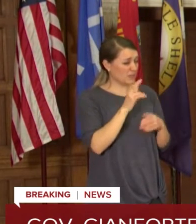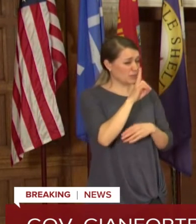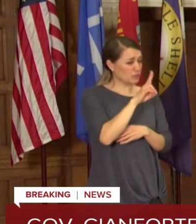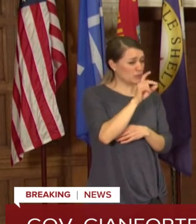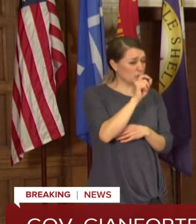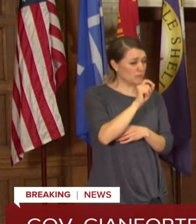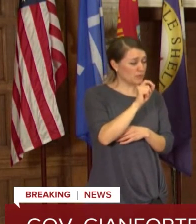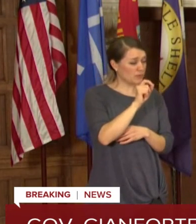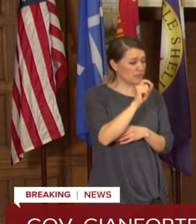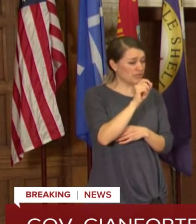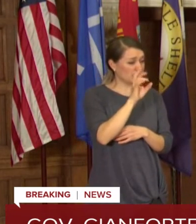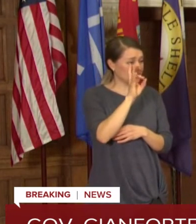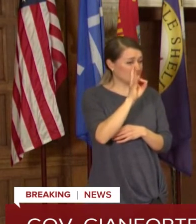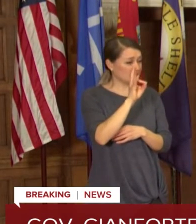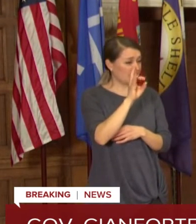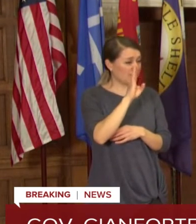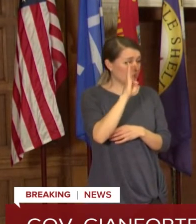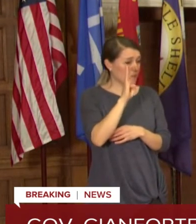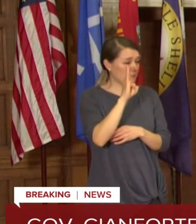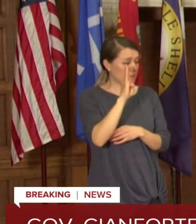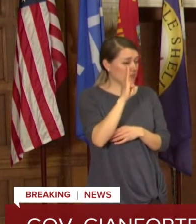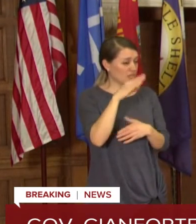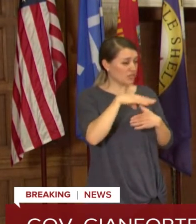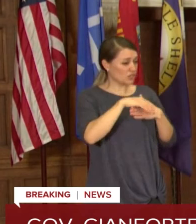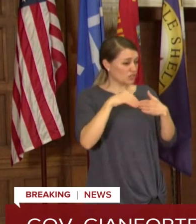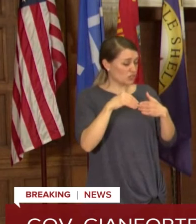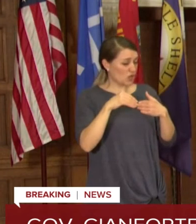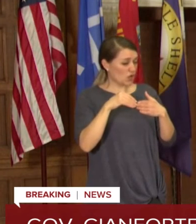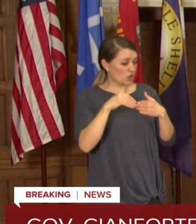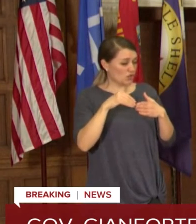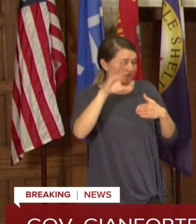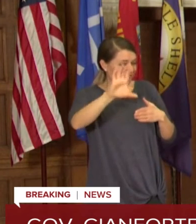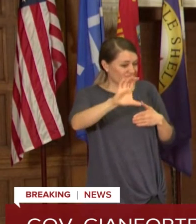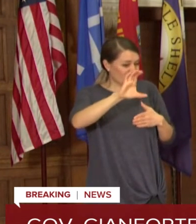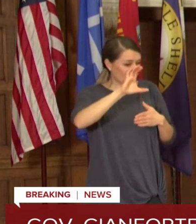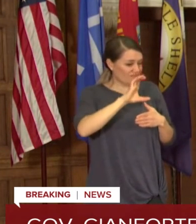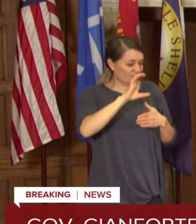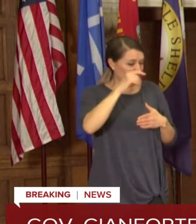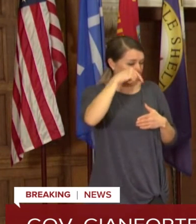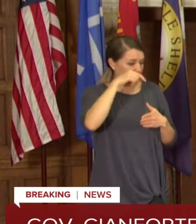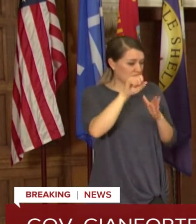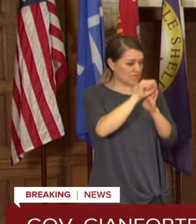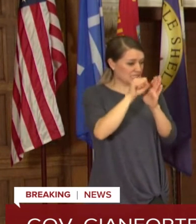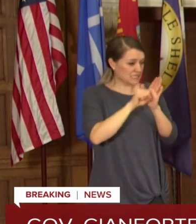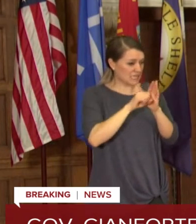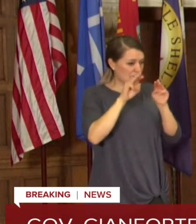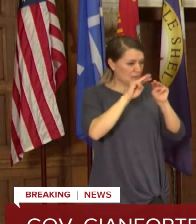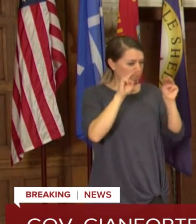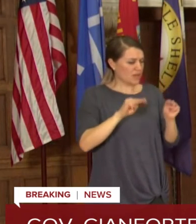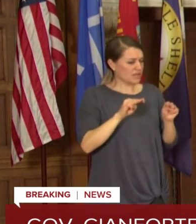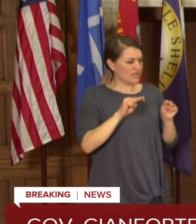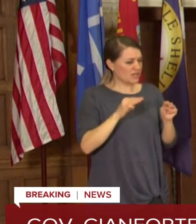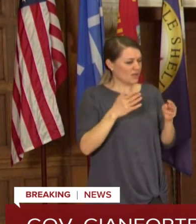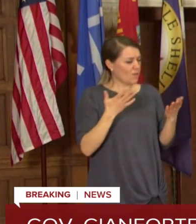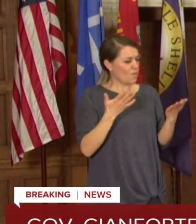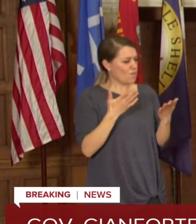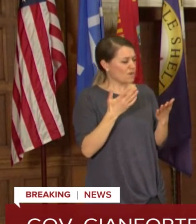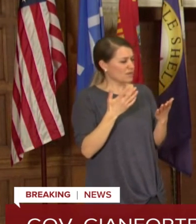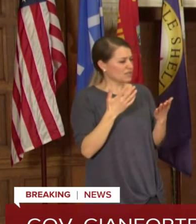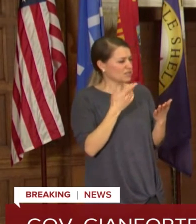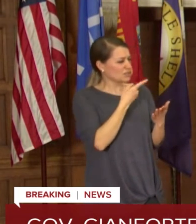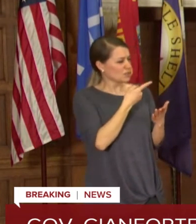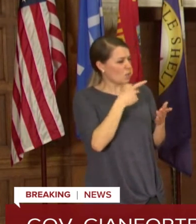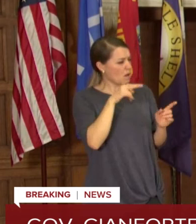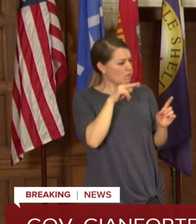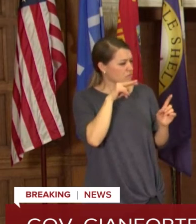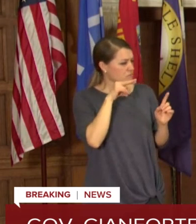billion coming into the state of Montana from that bill. In light of that, what is your view on this